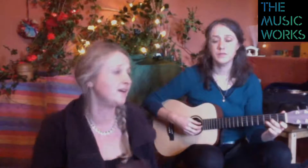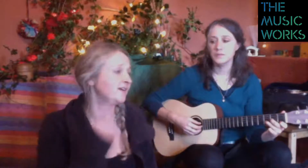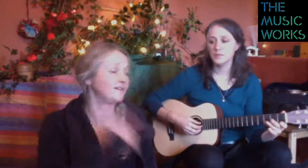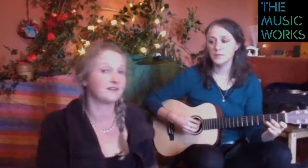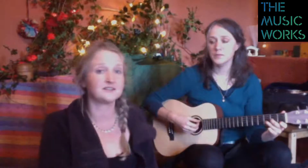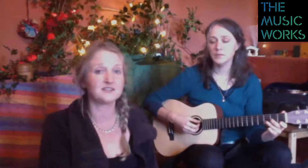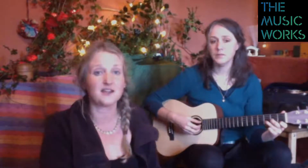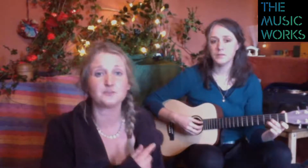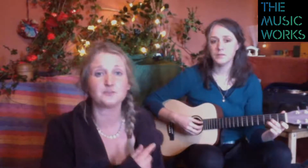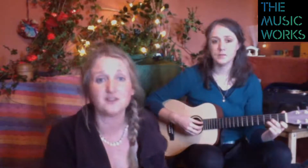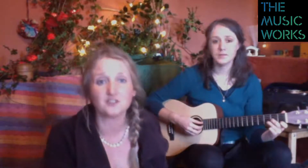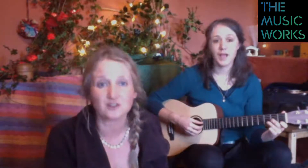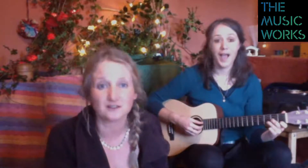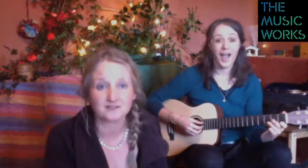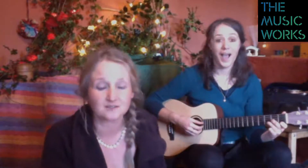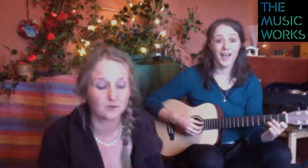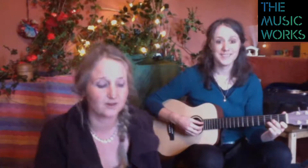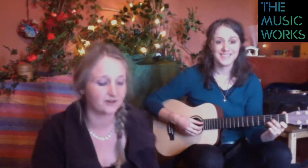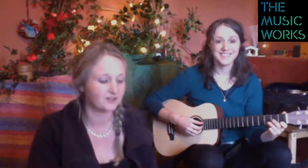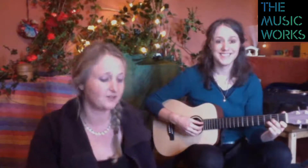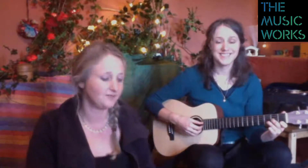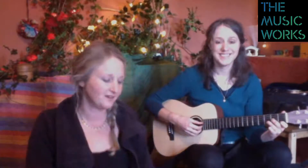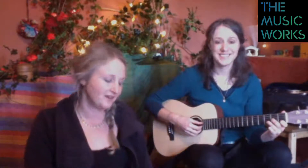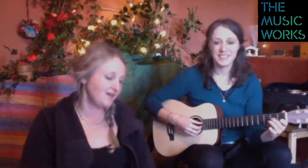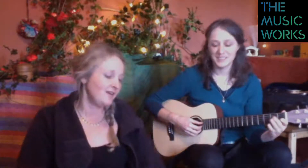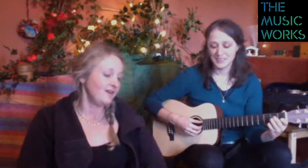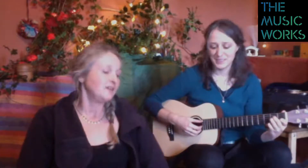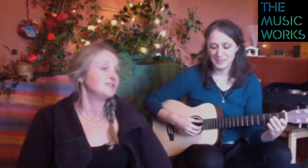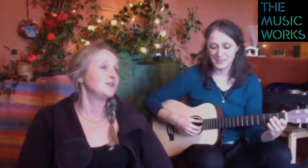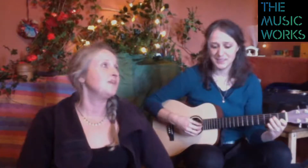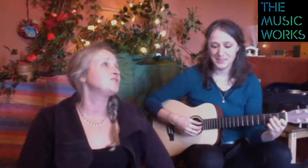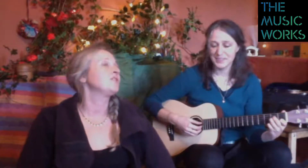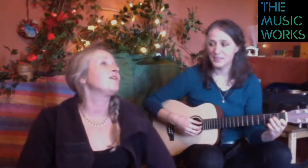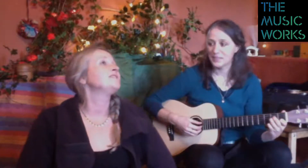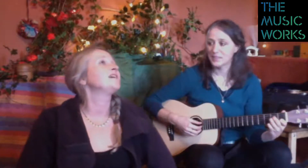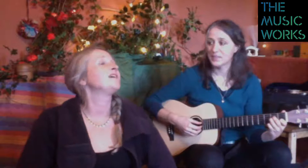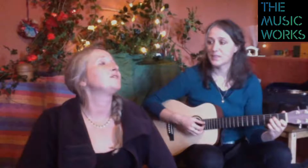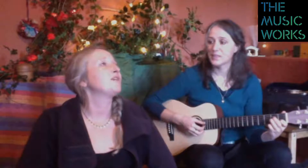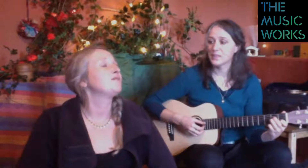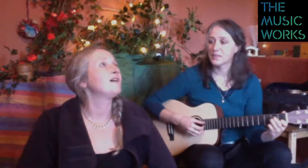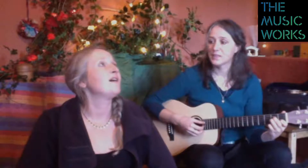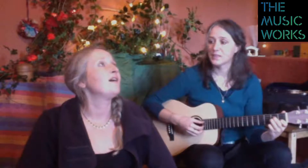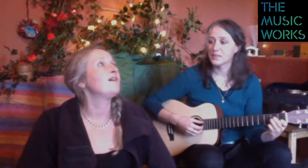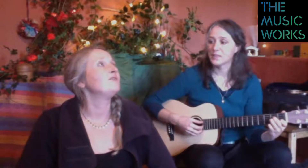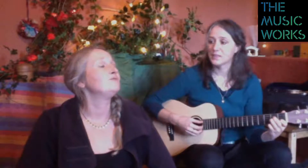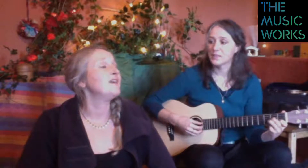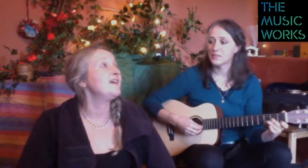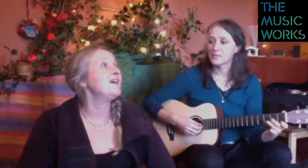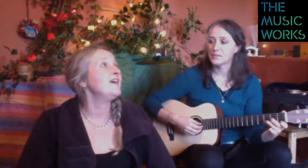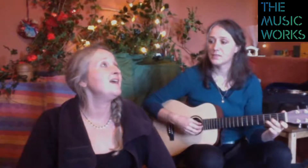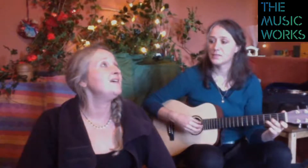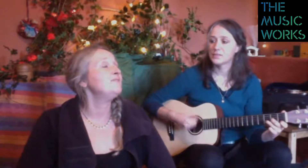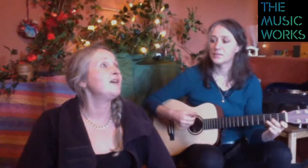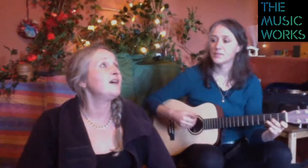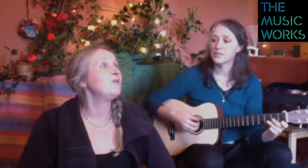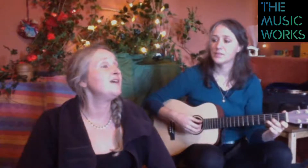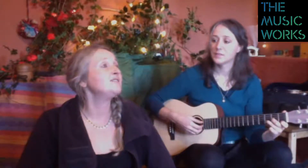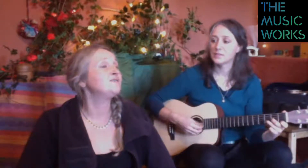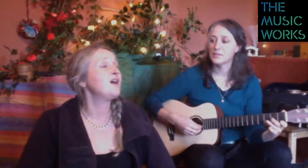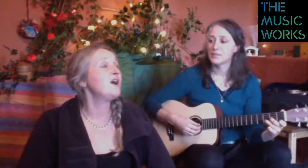going to teach Misha, is what we're going to do. So, Misha, if I sang it, I'd go, the river is